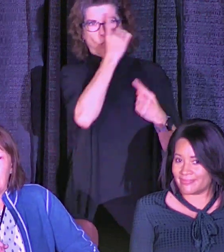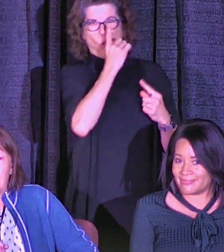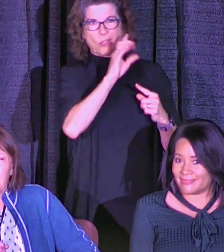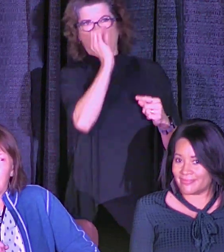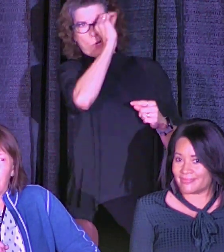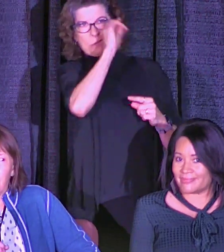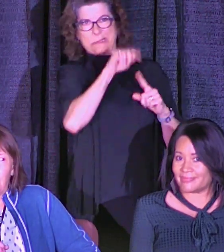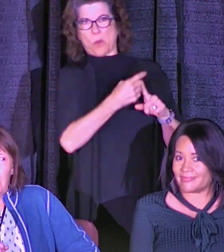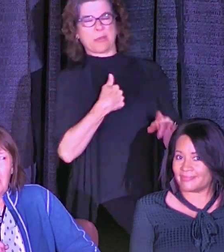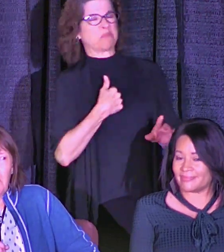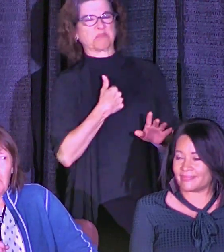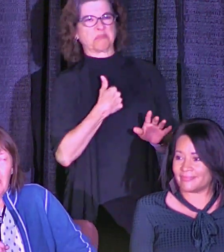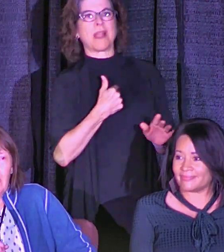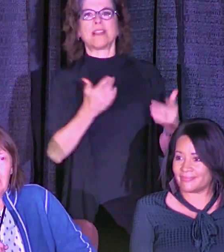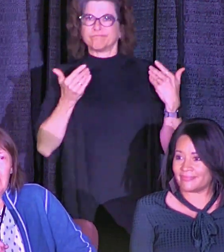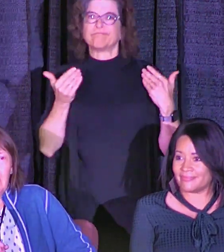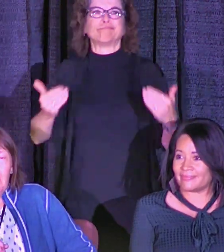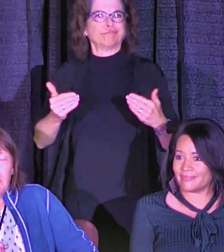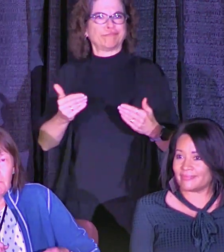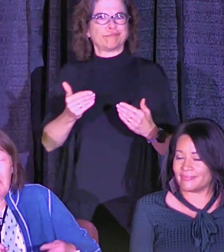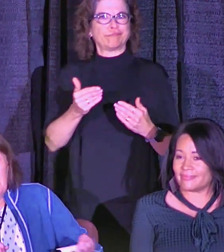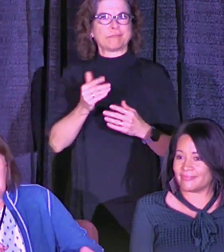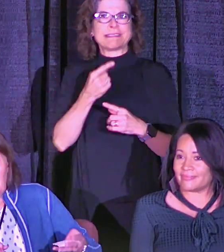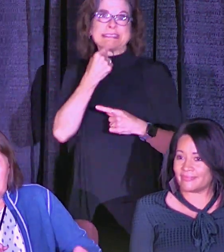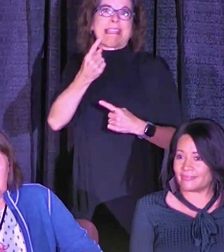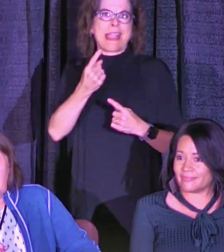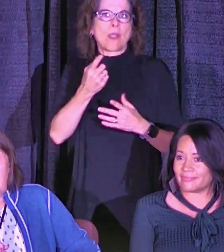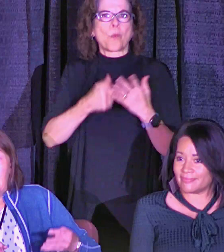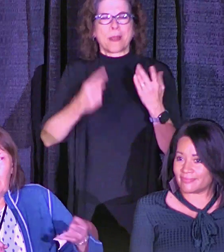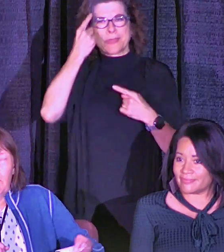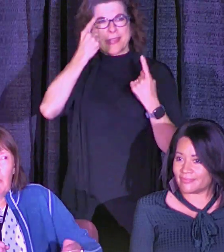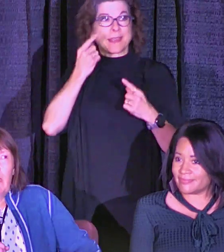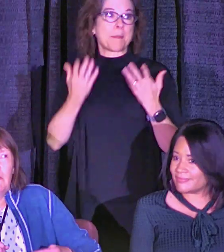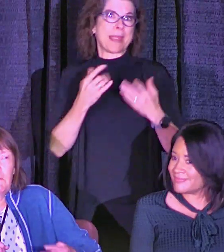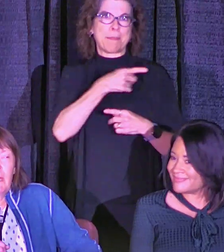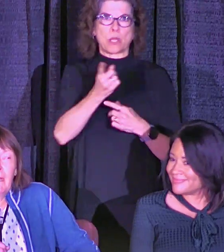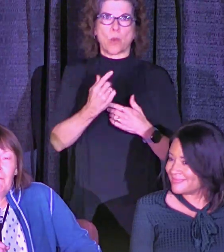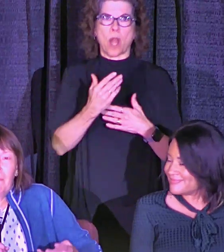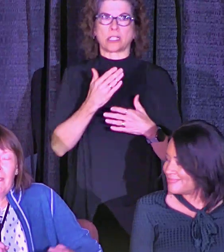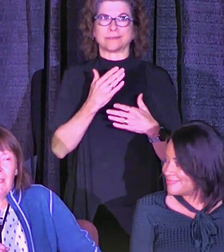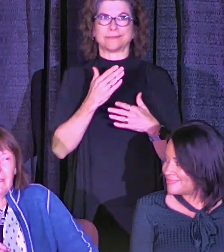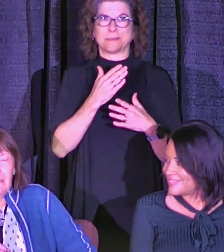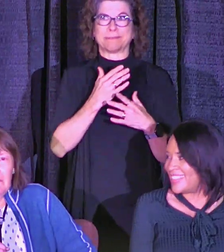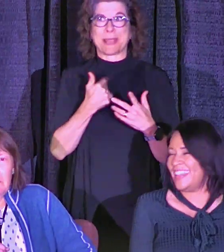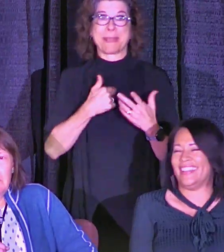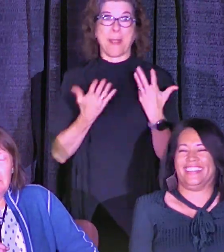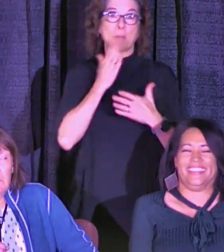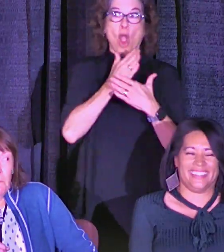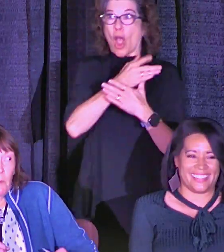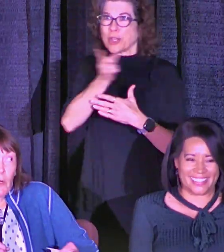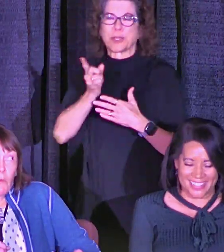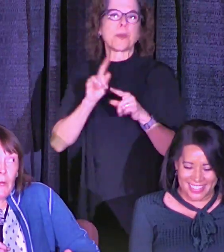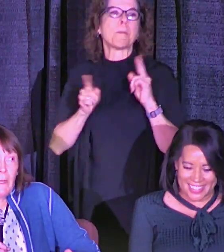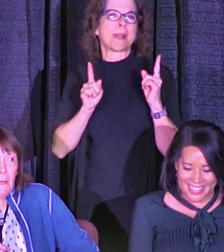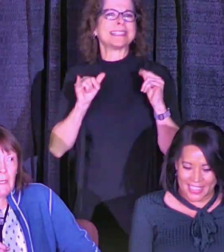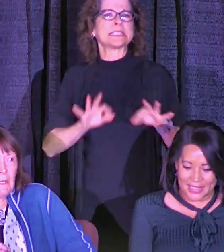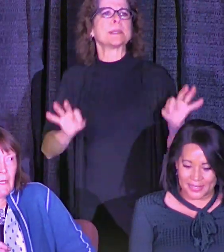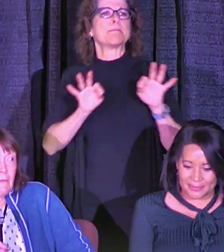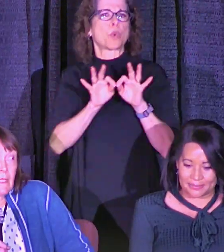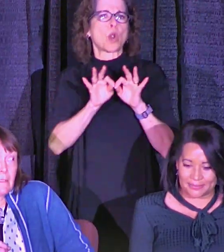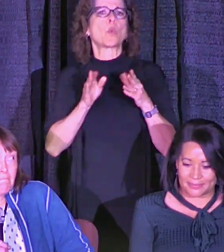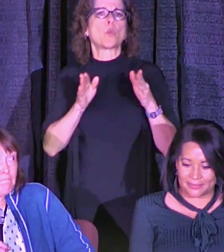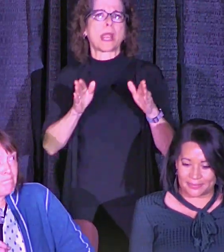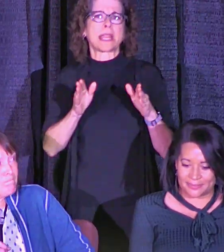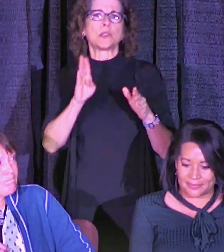you start speaking your mind, which may be really annoying for everybody else, but it sometimes is an important way to be a